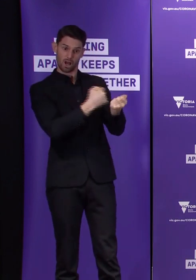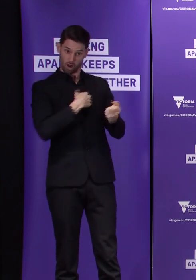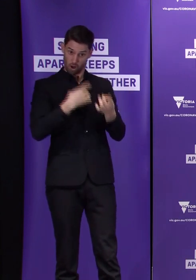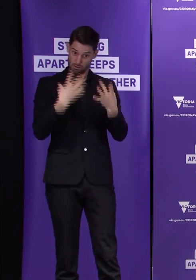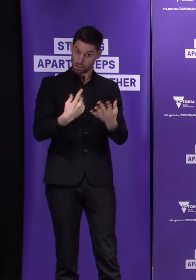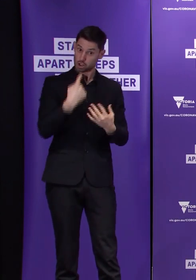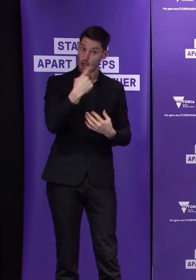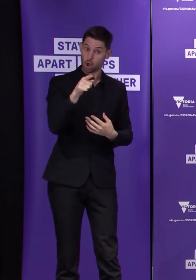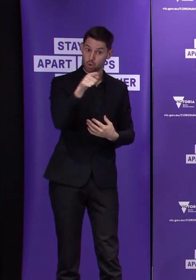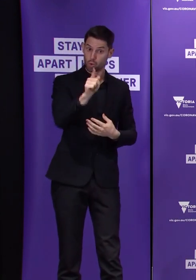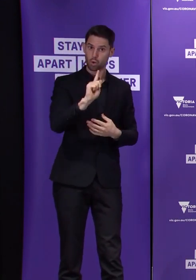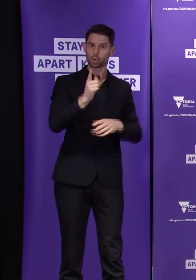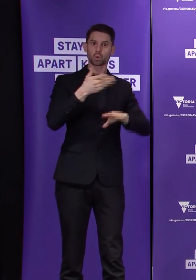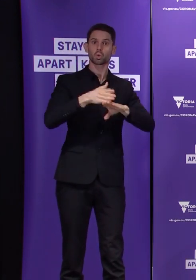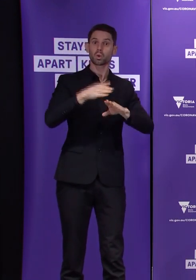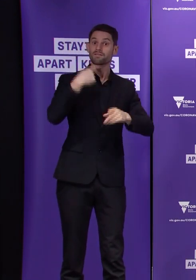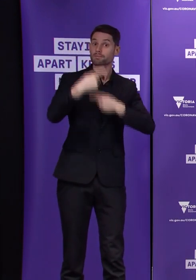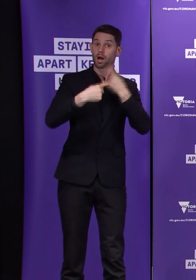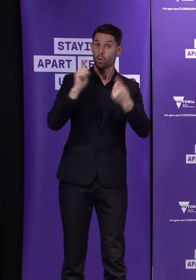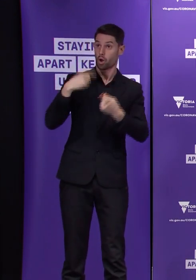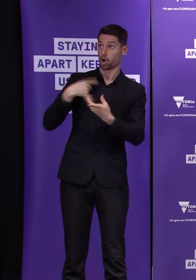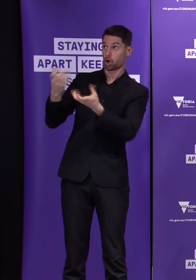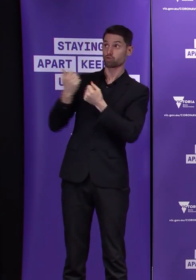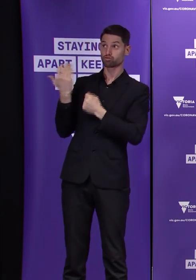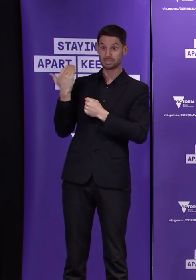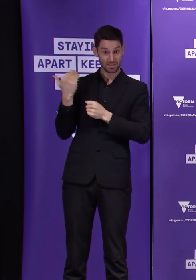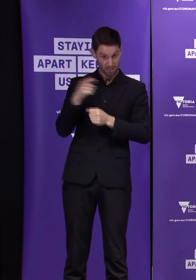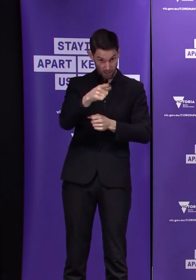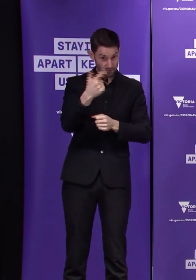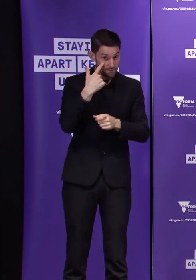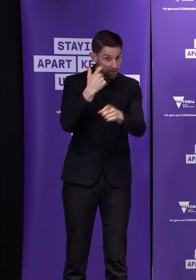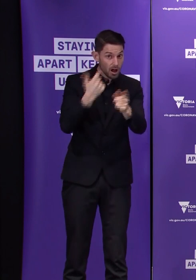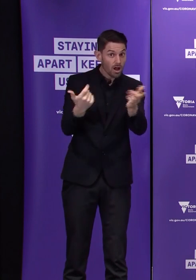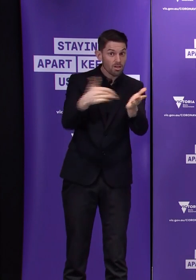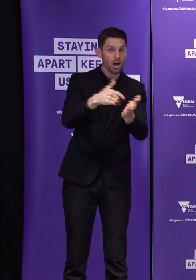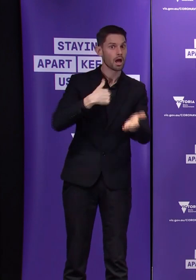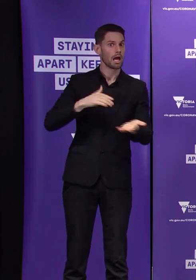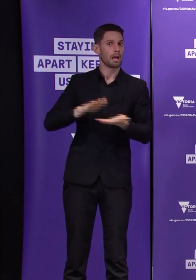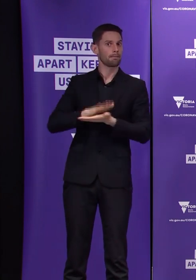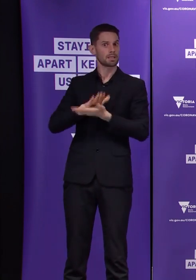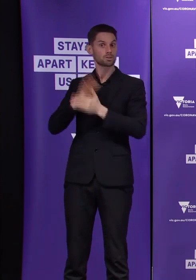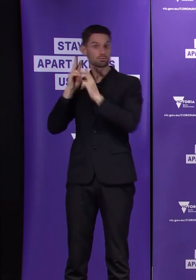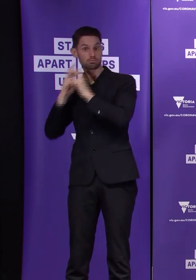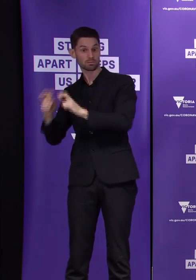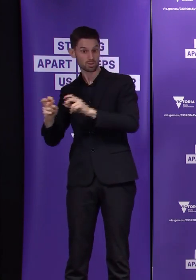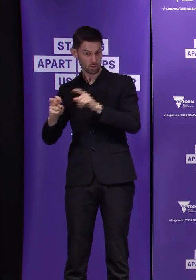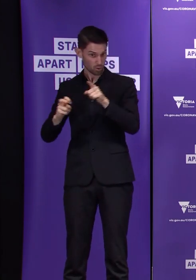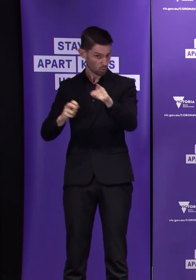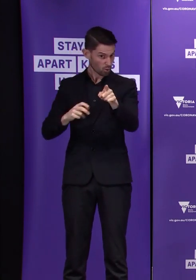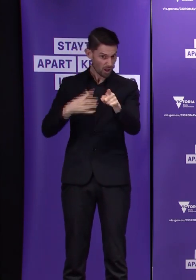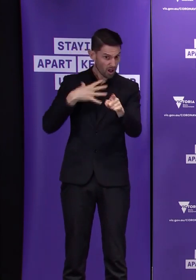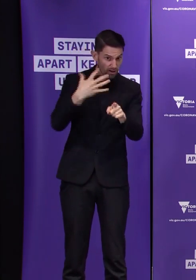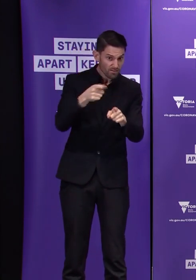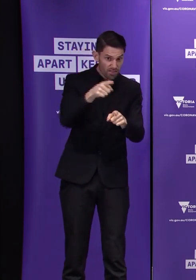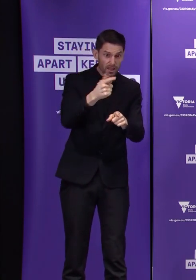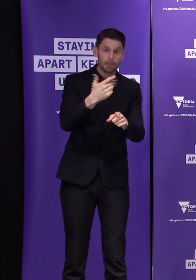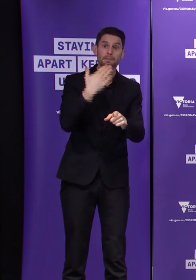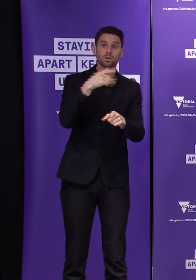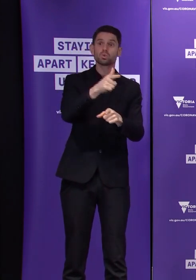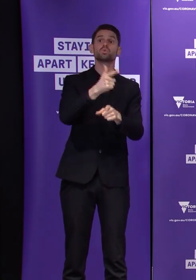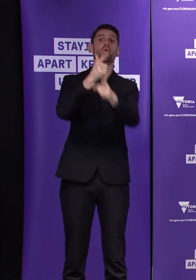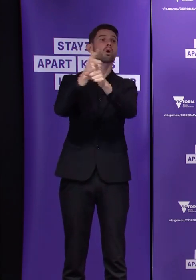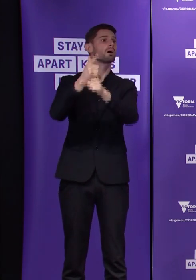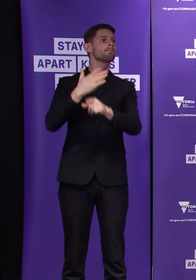literally as of an hour ago, or an hour and a half ago probably, but I'm more than happy to come back if there's further things, and if you've got some reports, by all means speak to Steph and